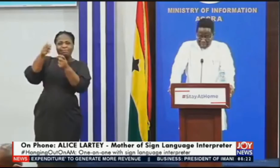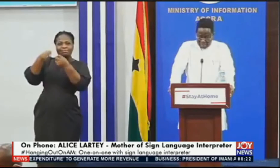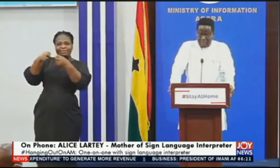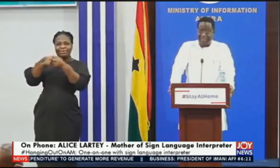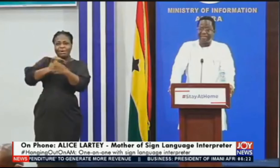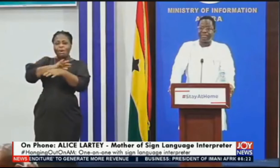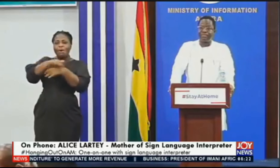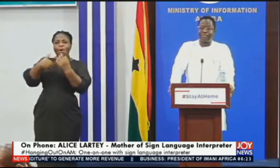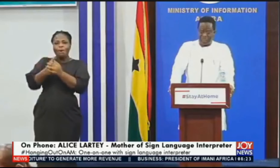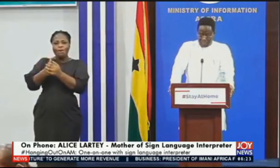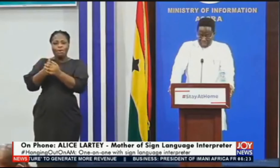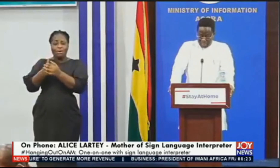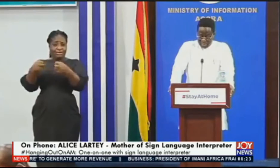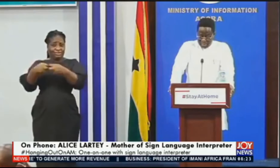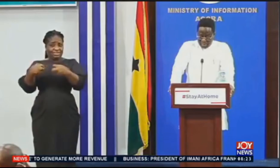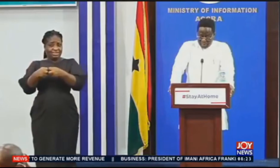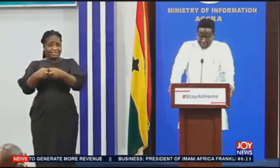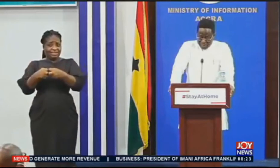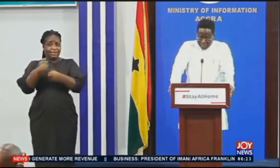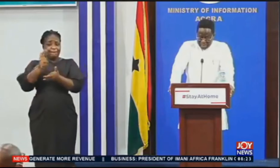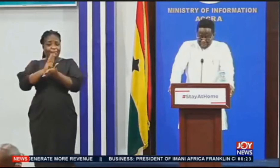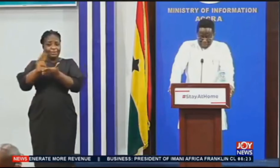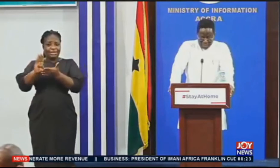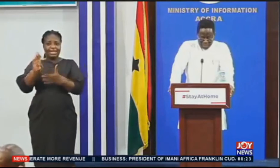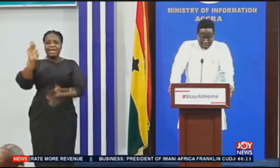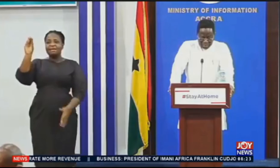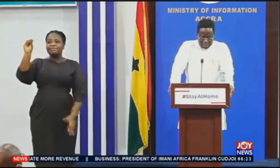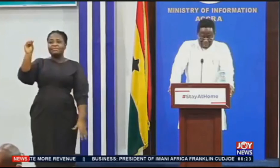Kumasi, who's calling through the phone line on your screen,